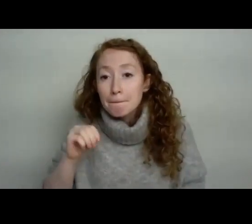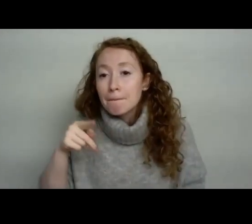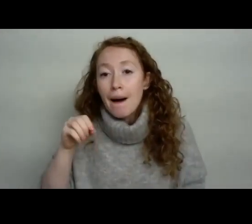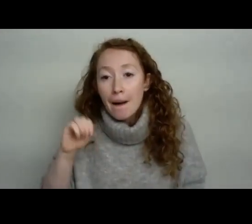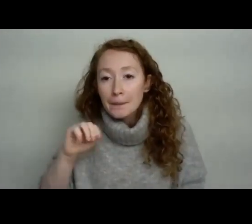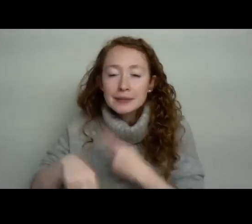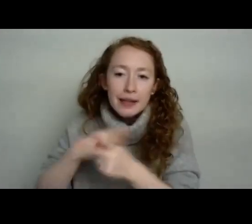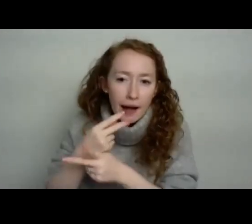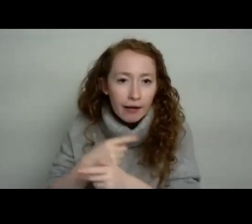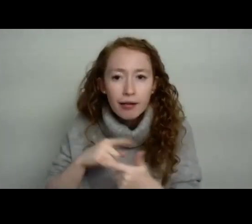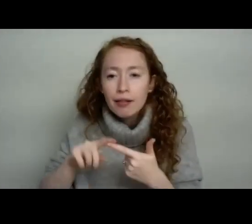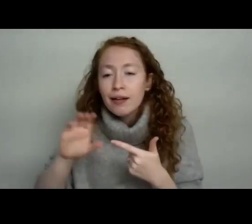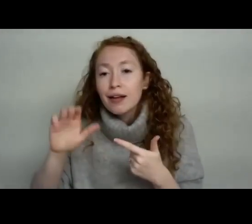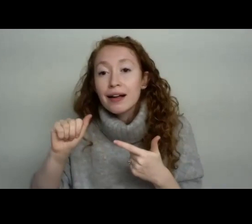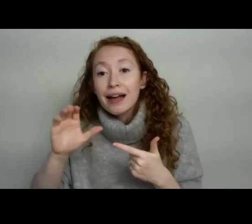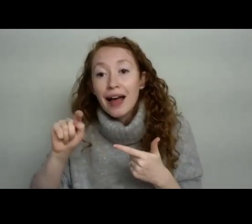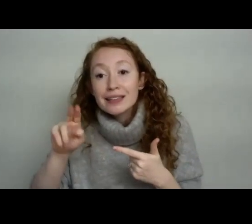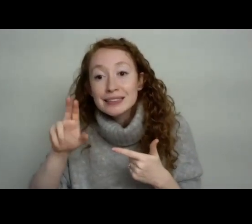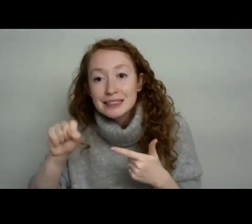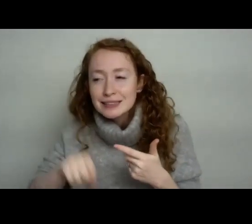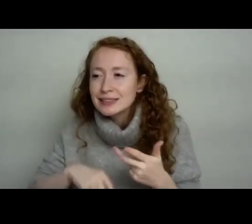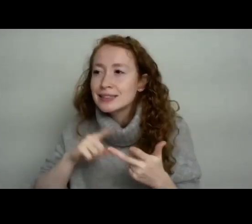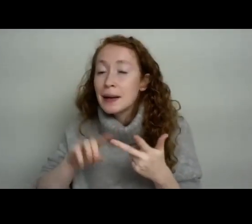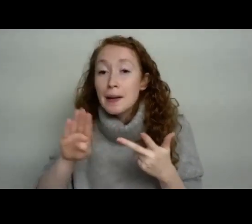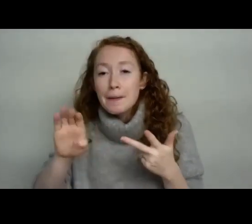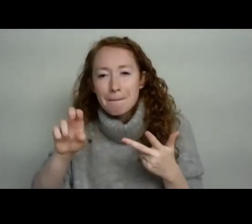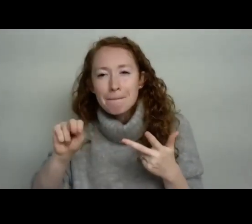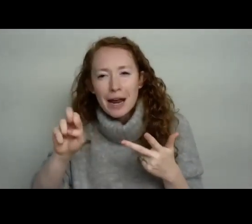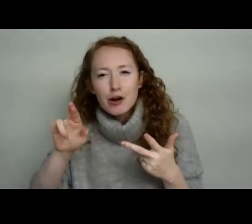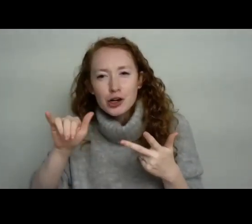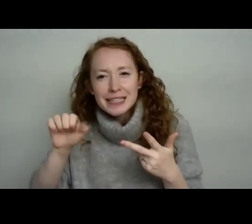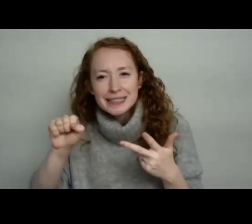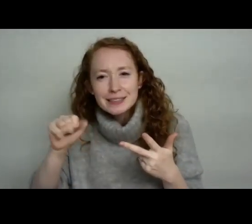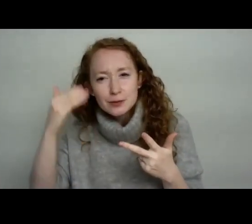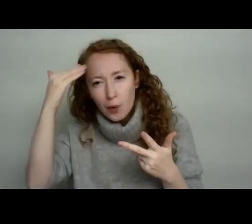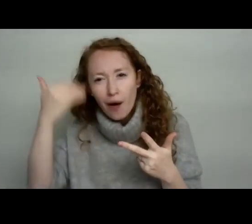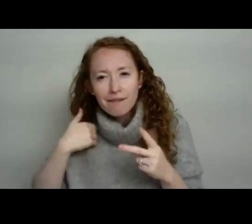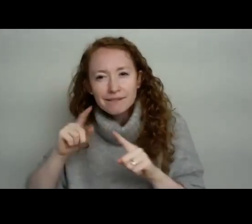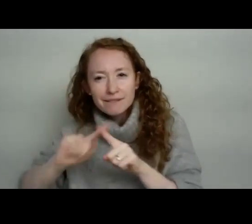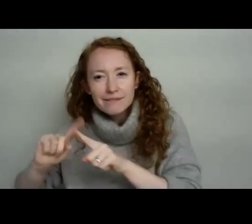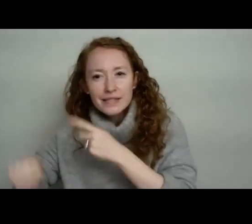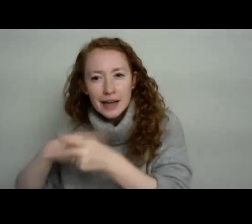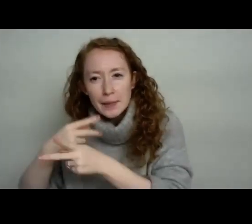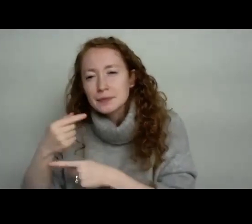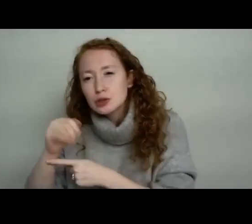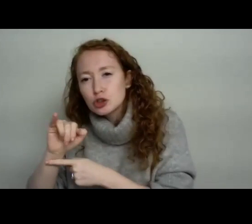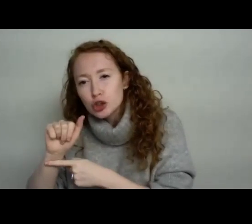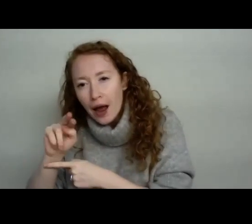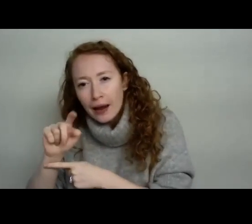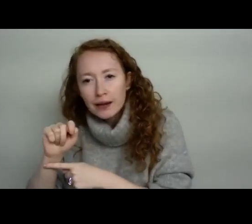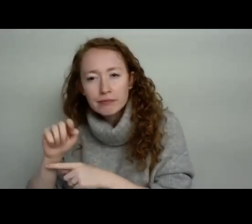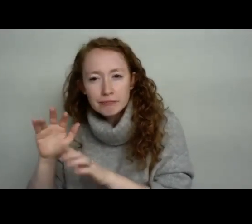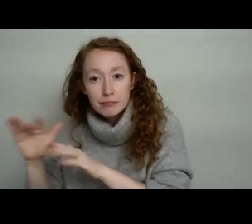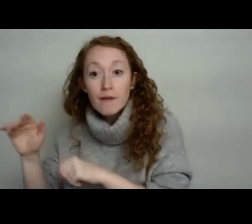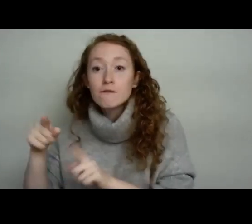the Benneries, entire Benneries wine, Benneries Giant, all of those, that Bennery series originates from